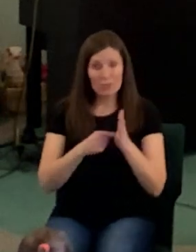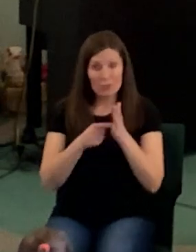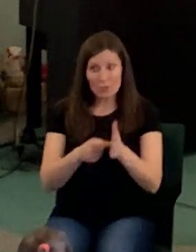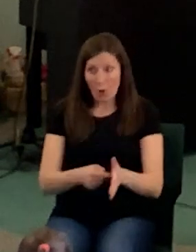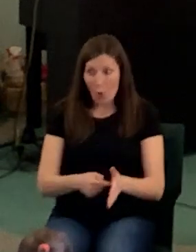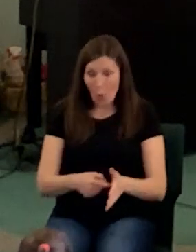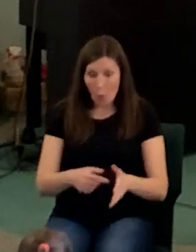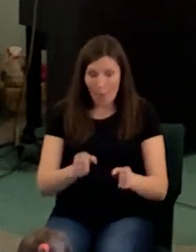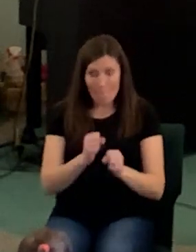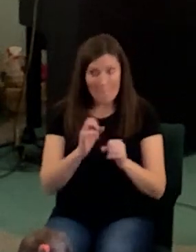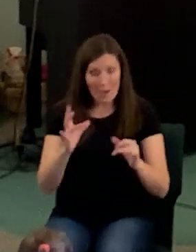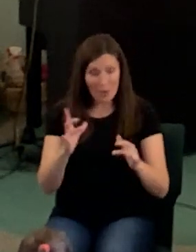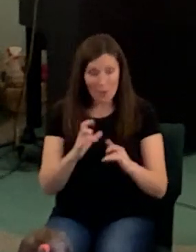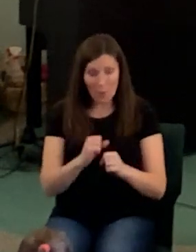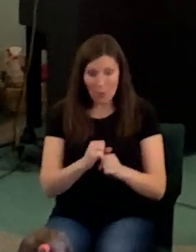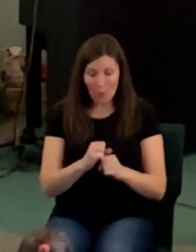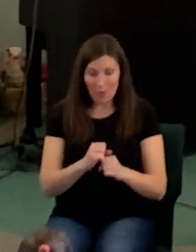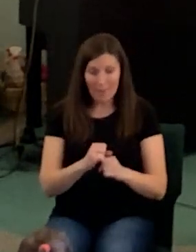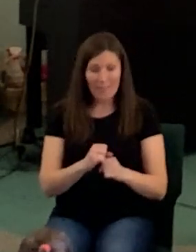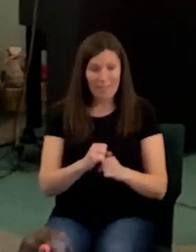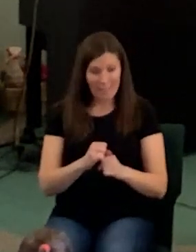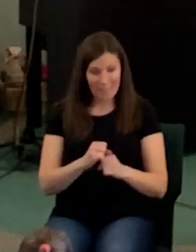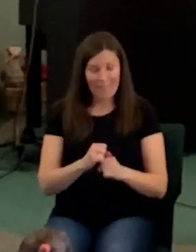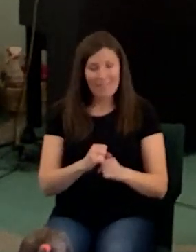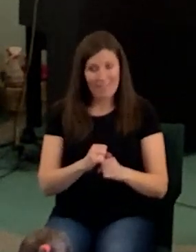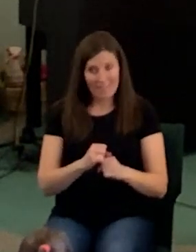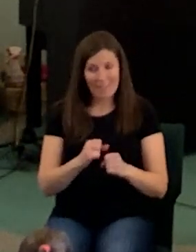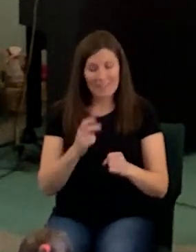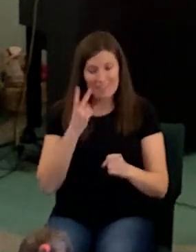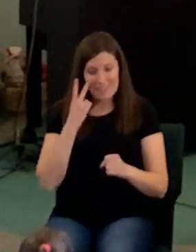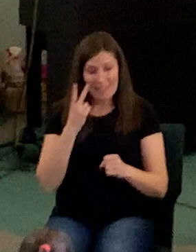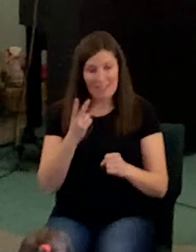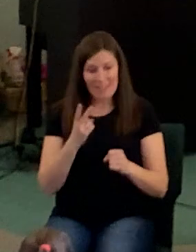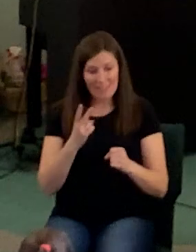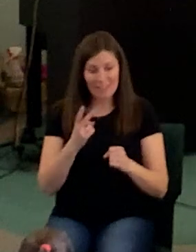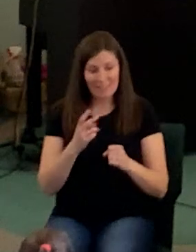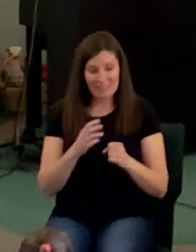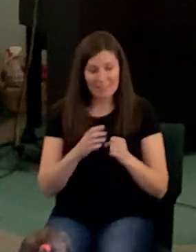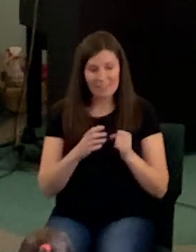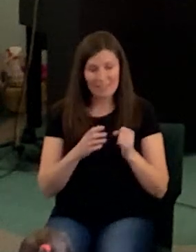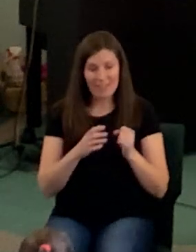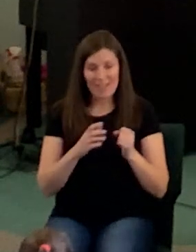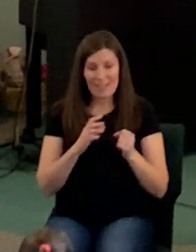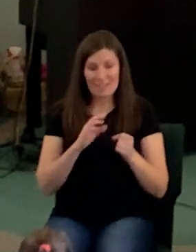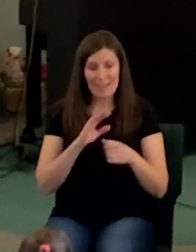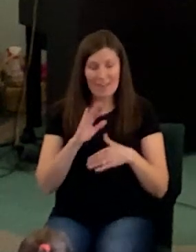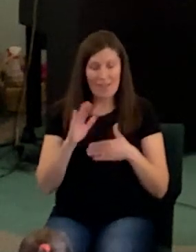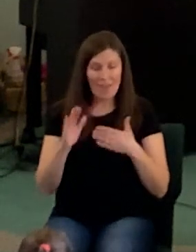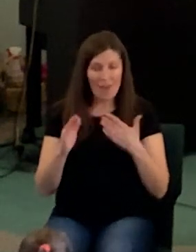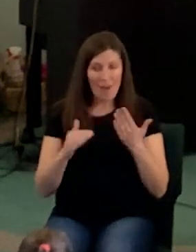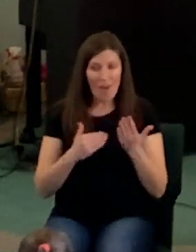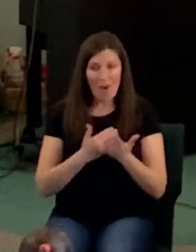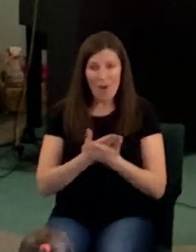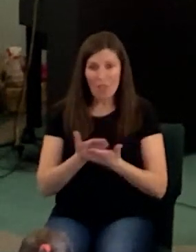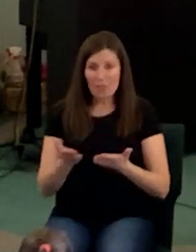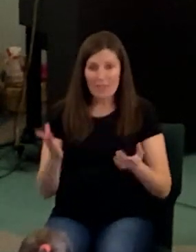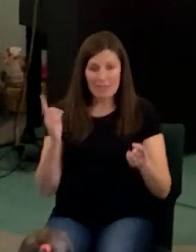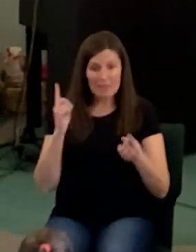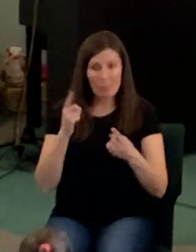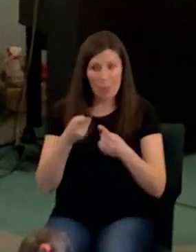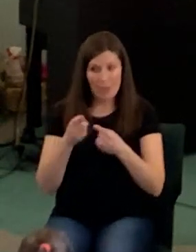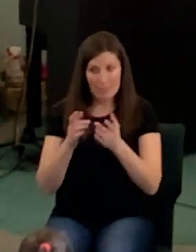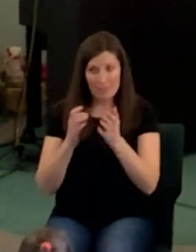if they had caught anything, what followed immediately afterwards would not have so clearly manifested the power